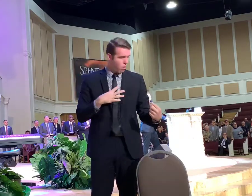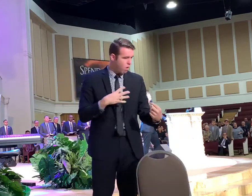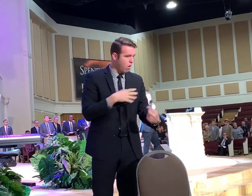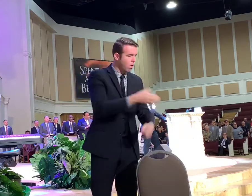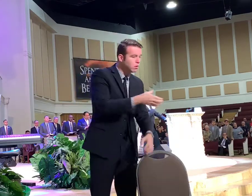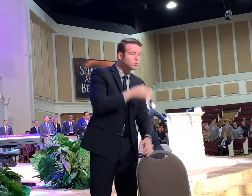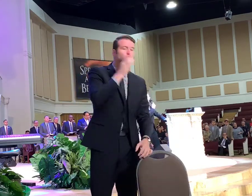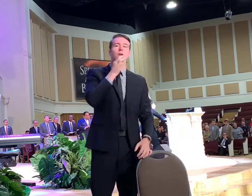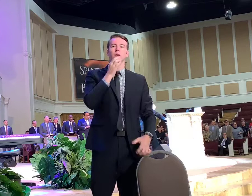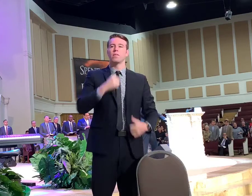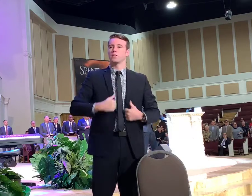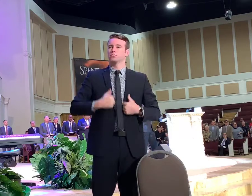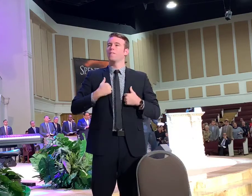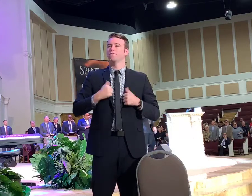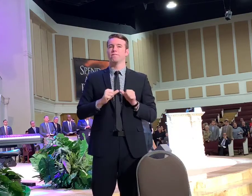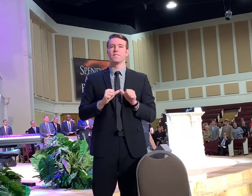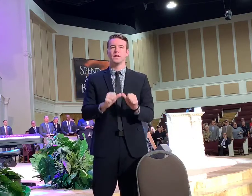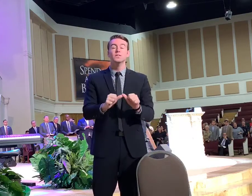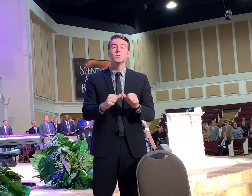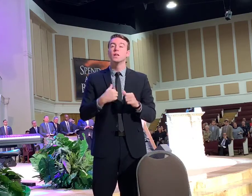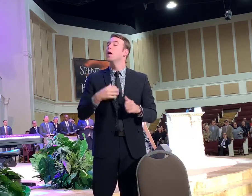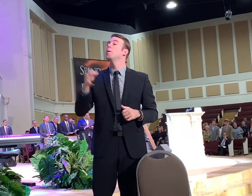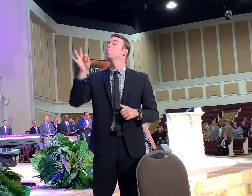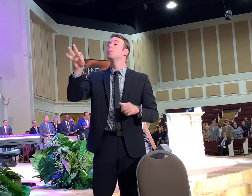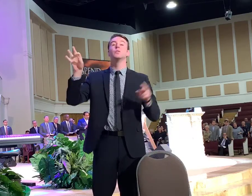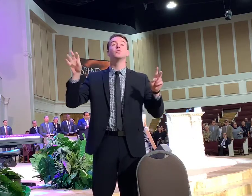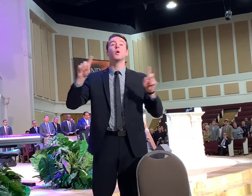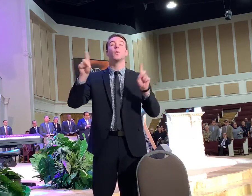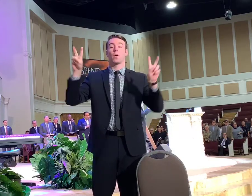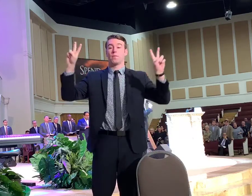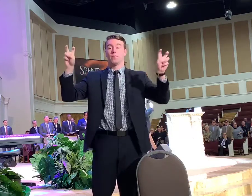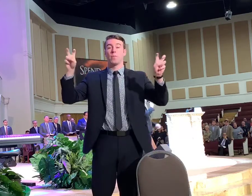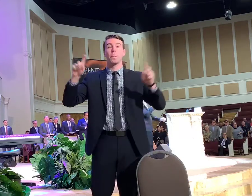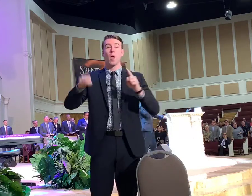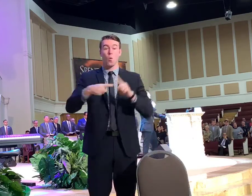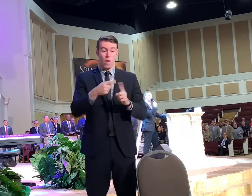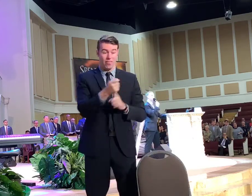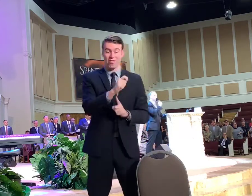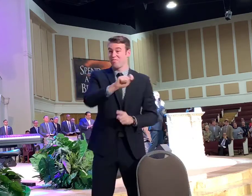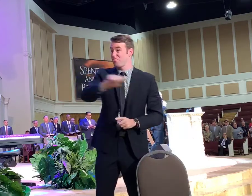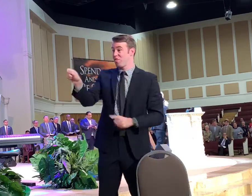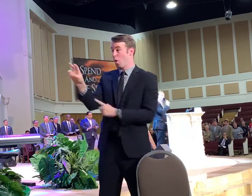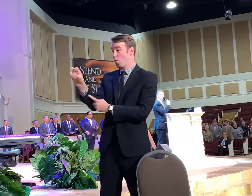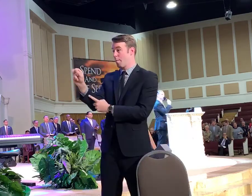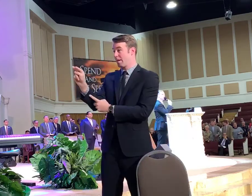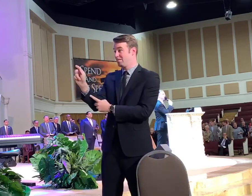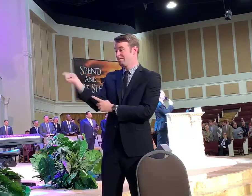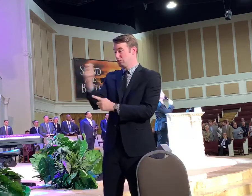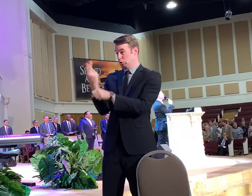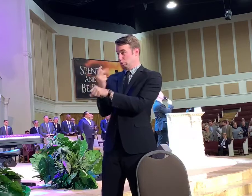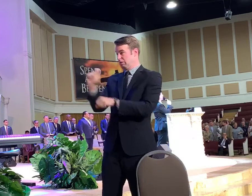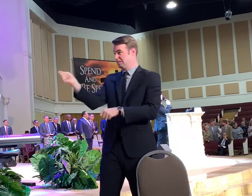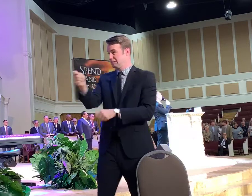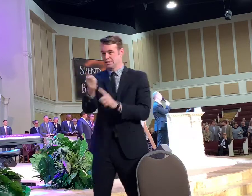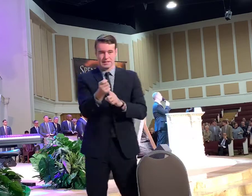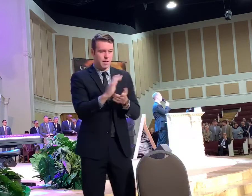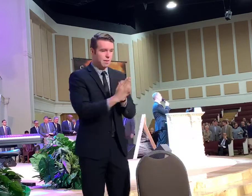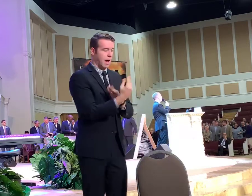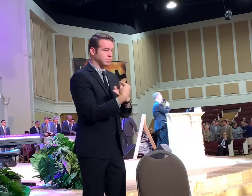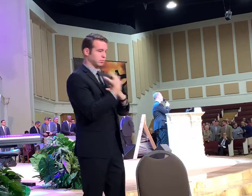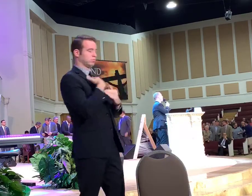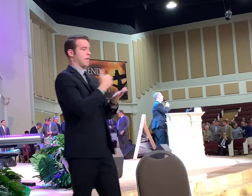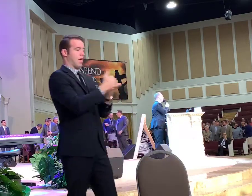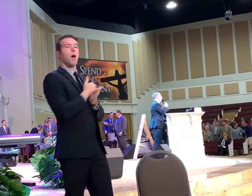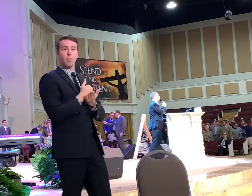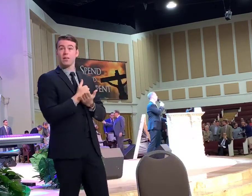I want to preach to us for a few moments on this subject, when the weapon becomes the well. When the weapon becomes the well. Would you set your Bibles down? Let's